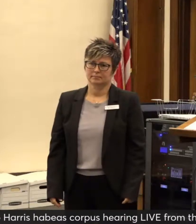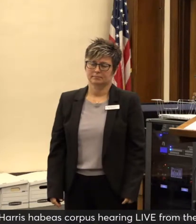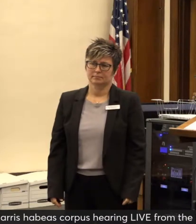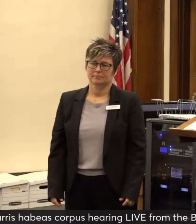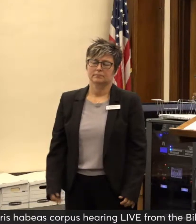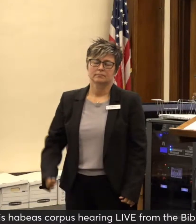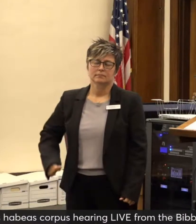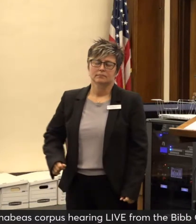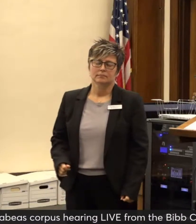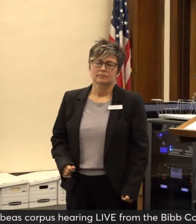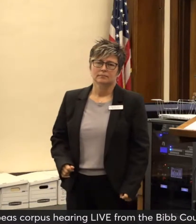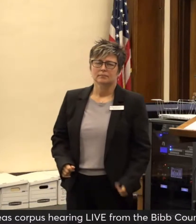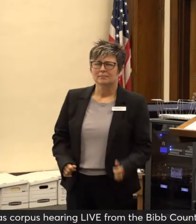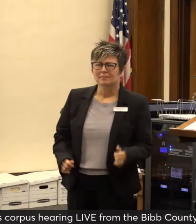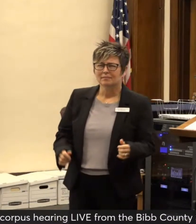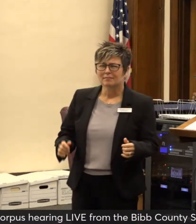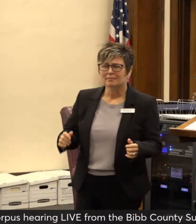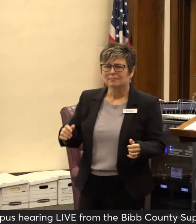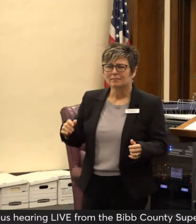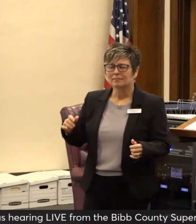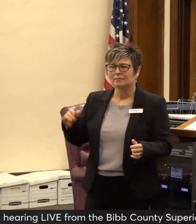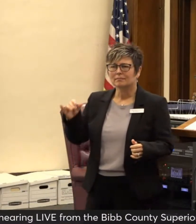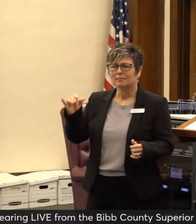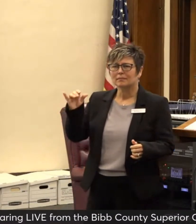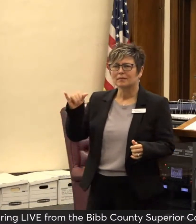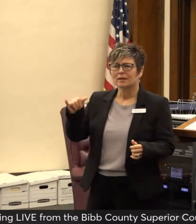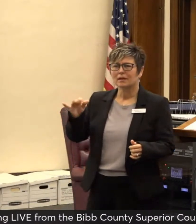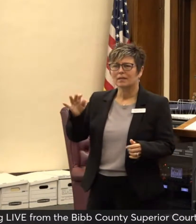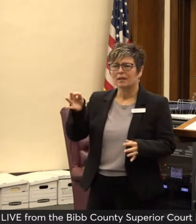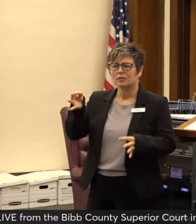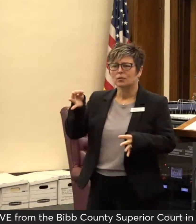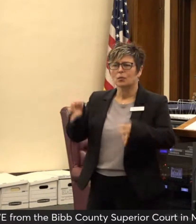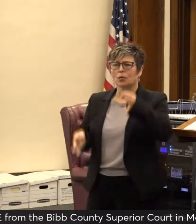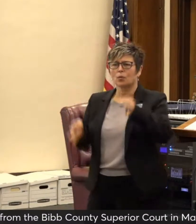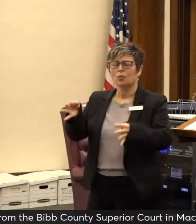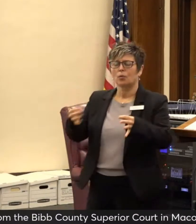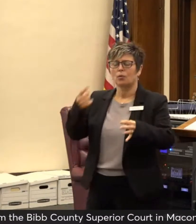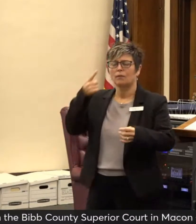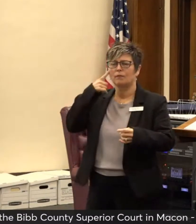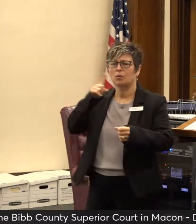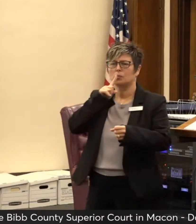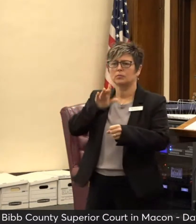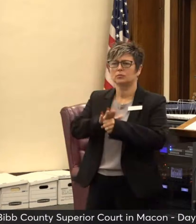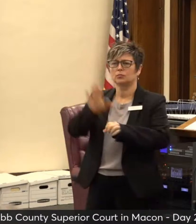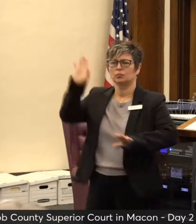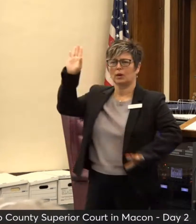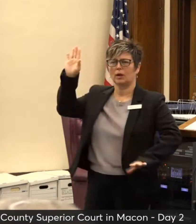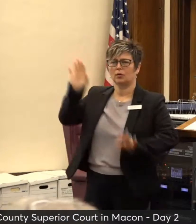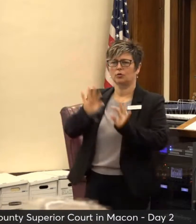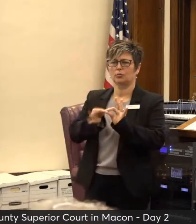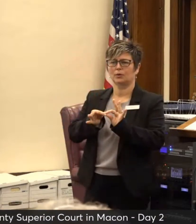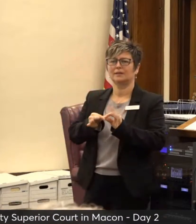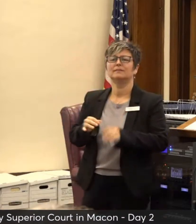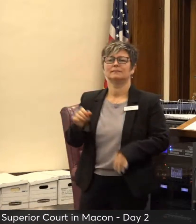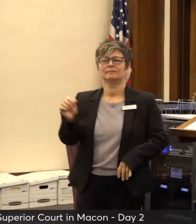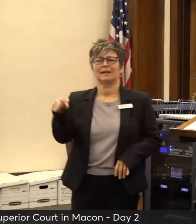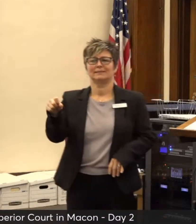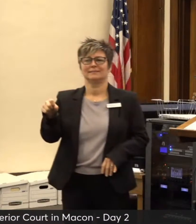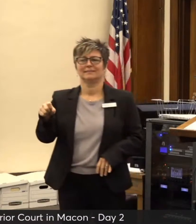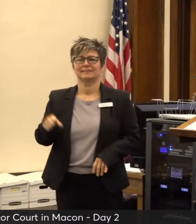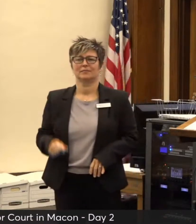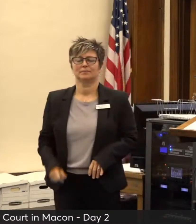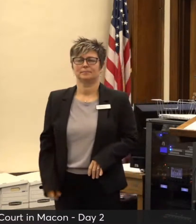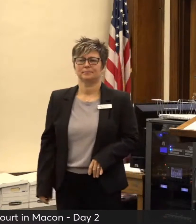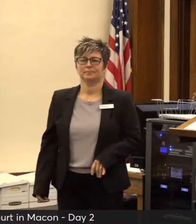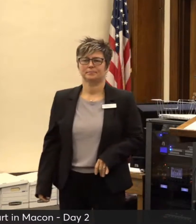usually, is that the words form that they use to swear the interpreters in? Yes, yes. Okay. And is there,